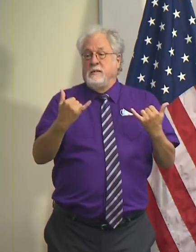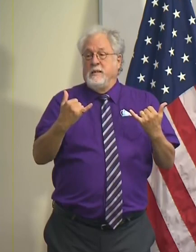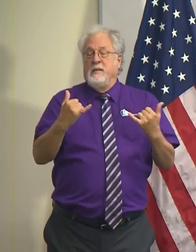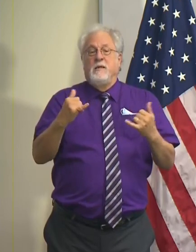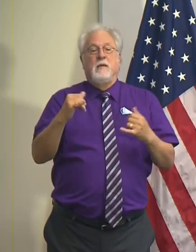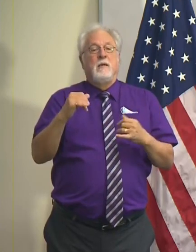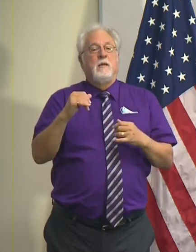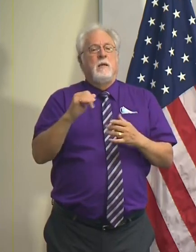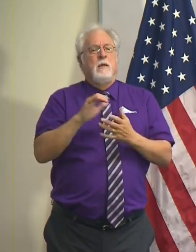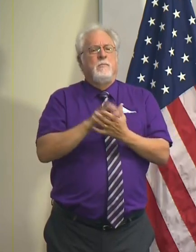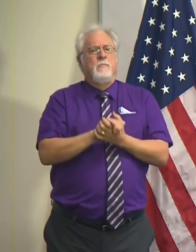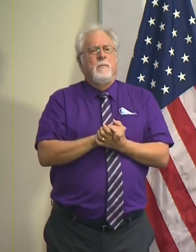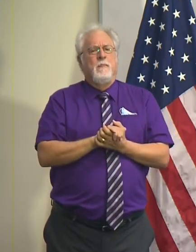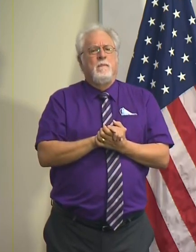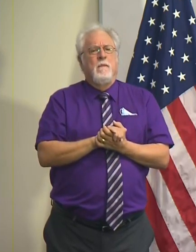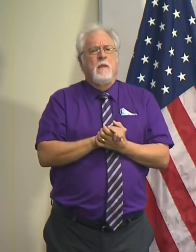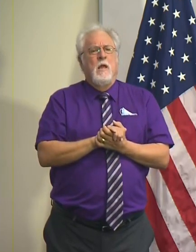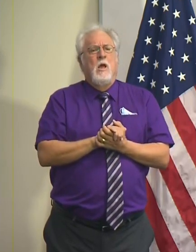is that